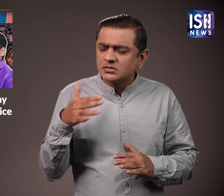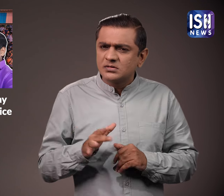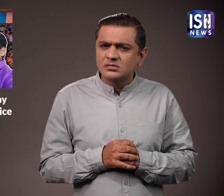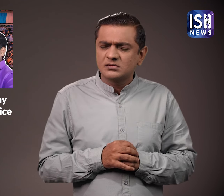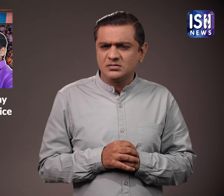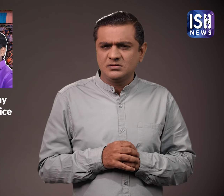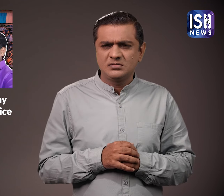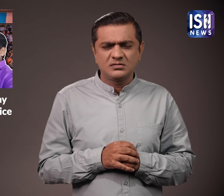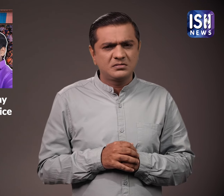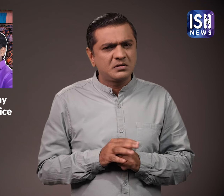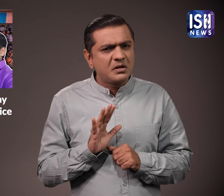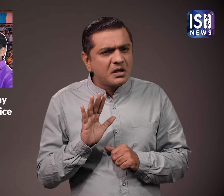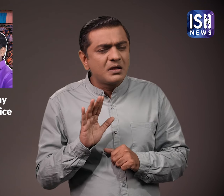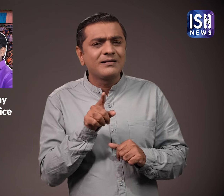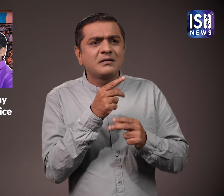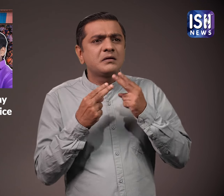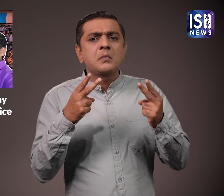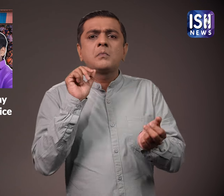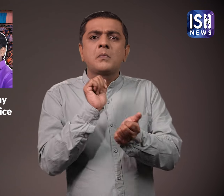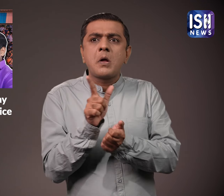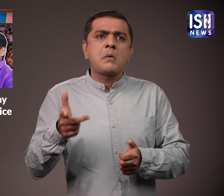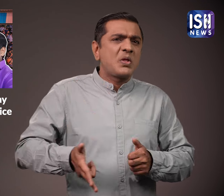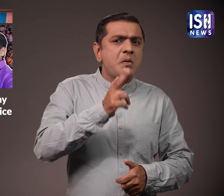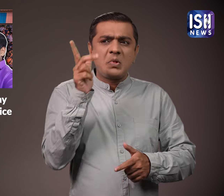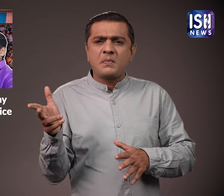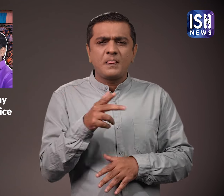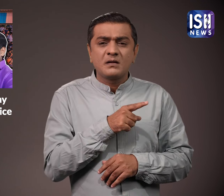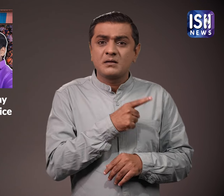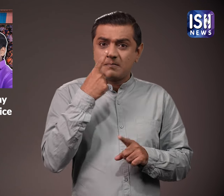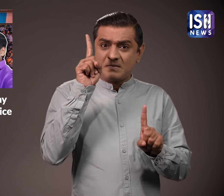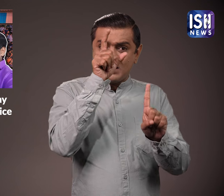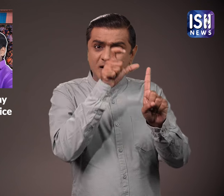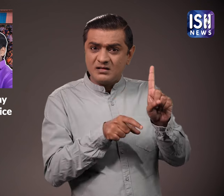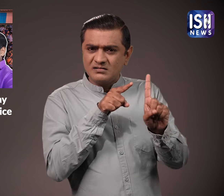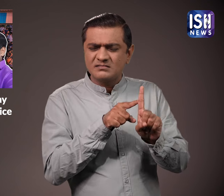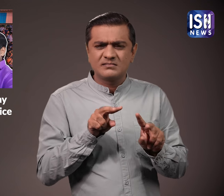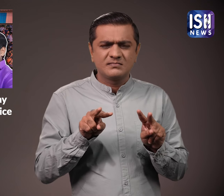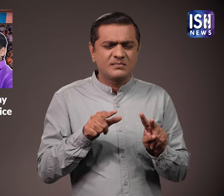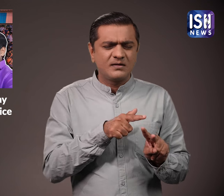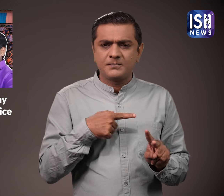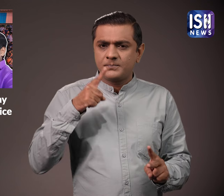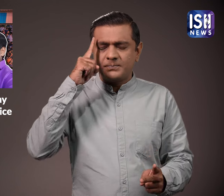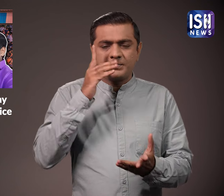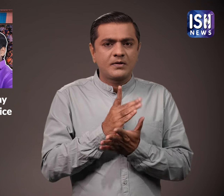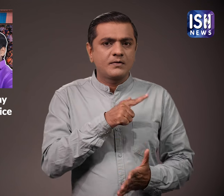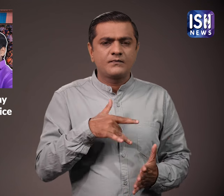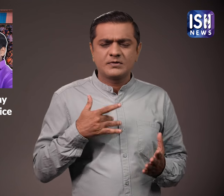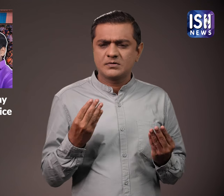that he is dead. Alka alleged that it was unbelievable that Akshay took a gun and fired. She